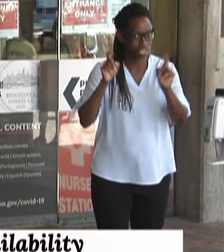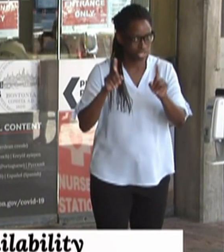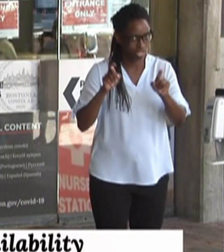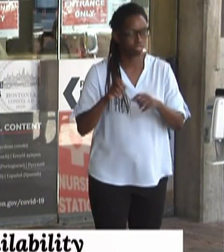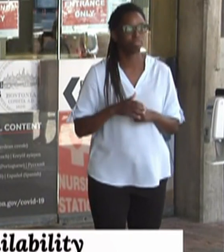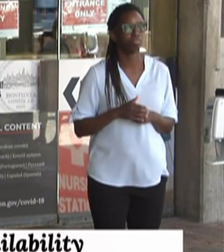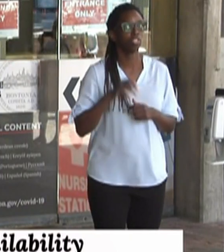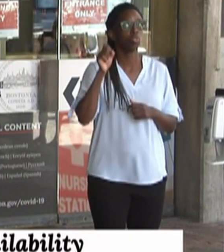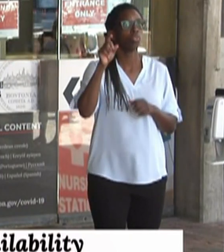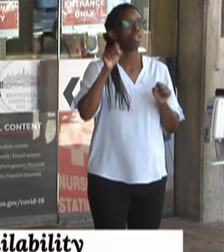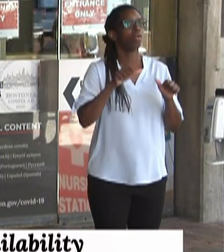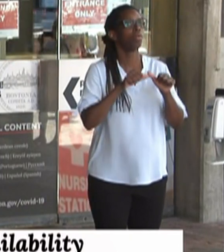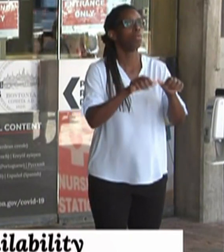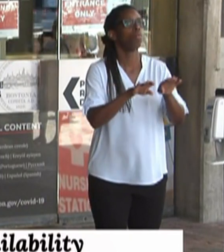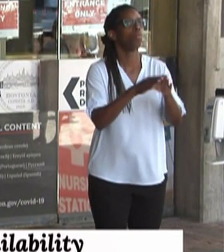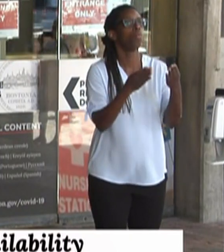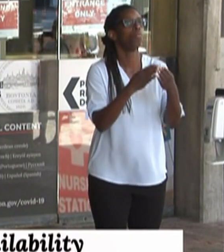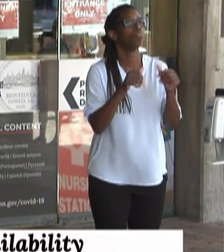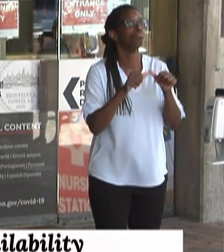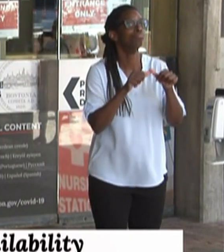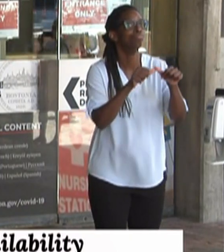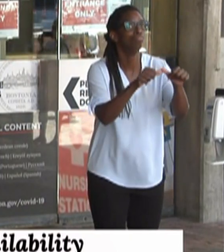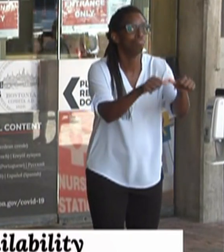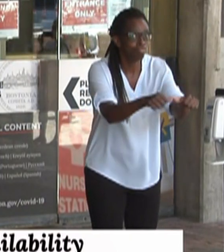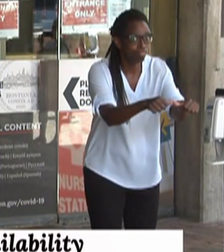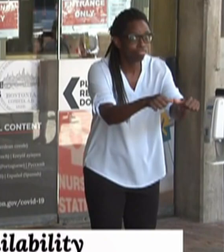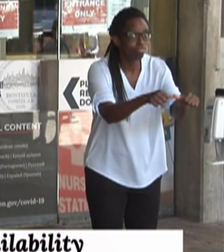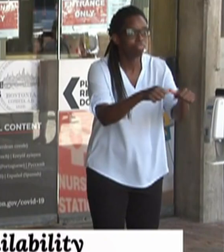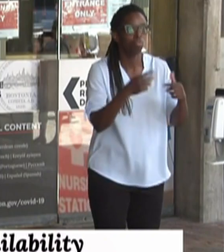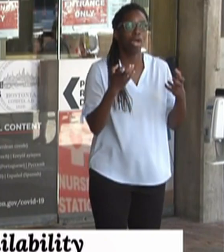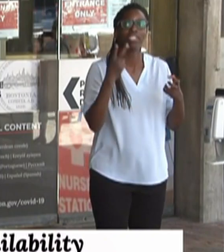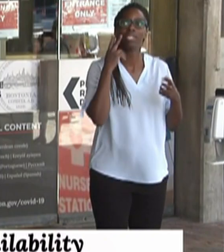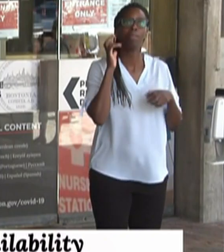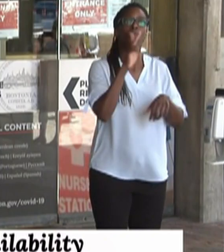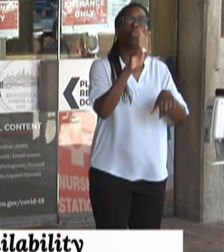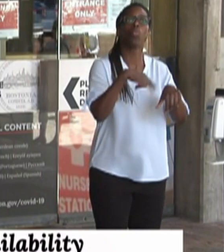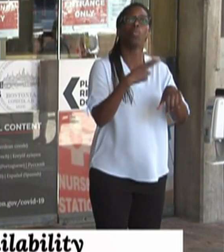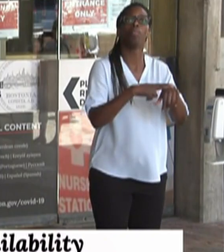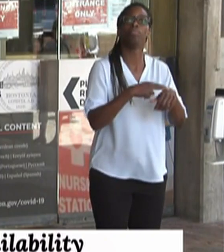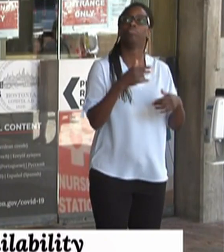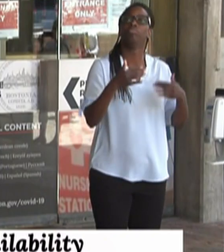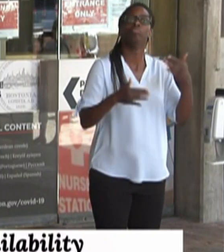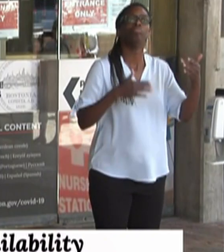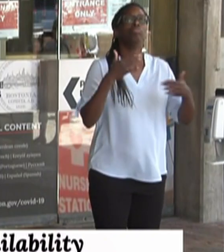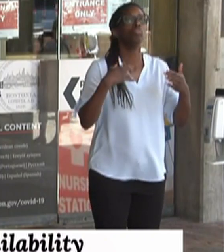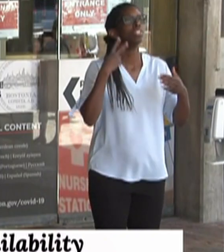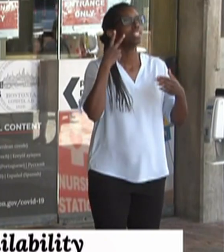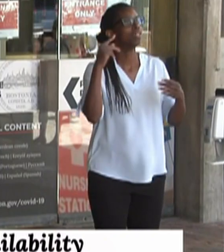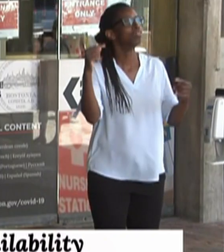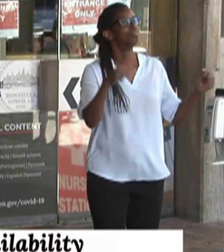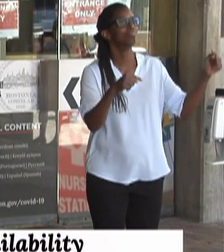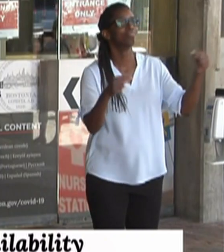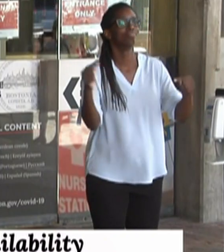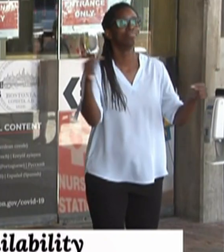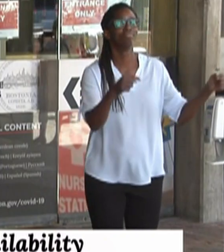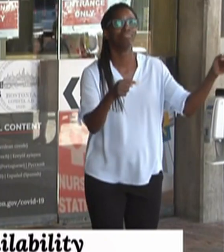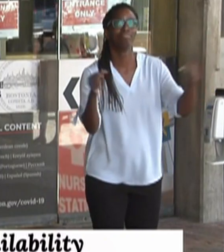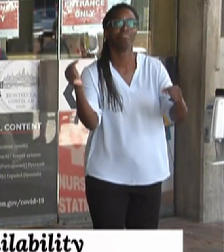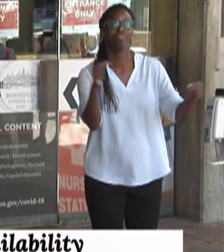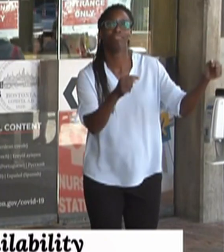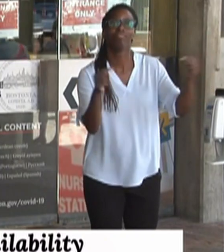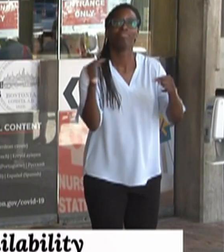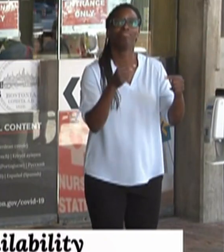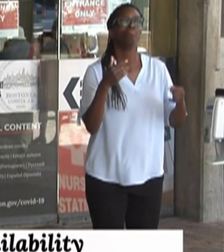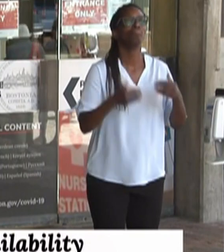We want to continue to see, at some point our barrooms thrive. We want to see Boston back. If we get